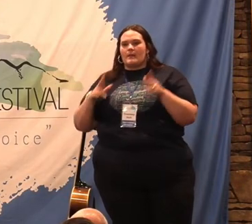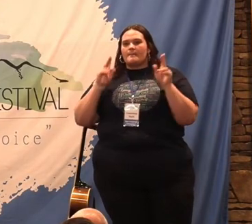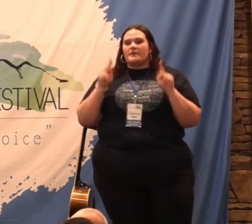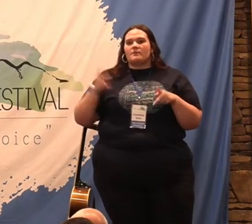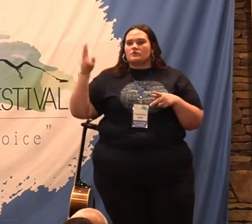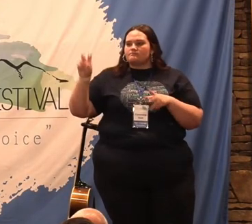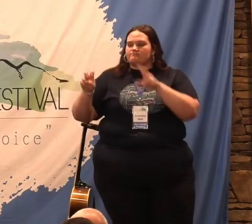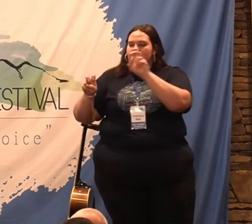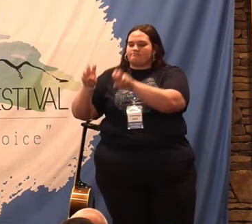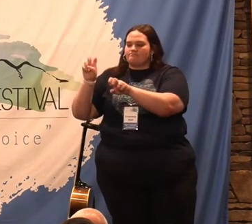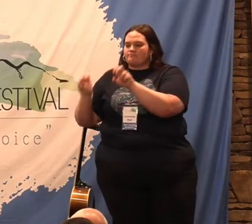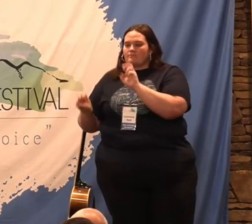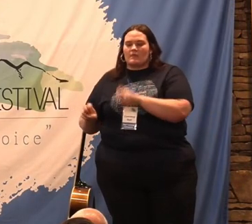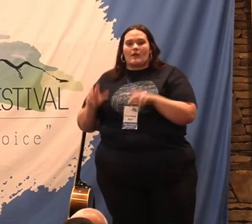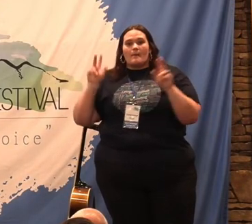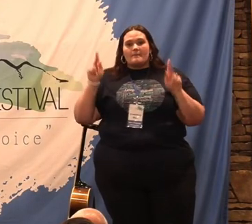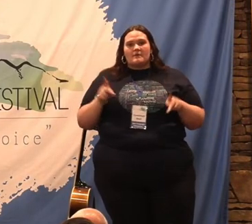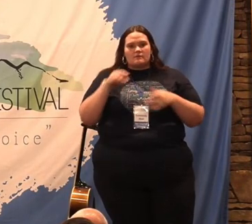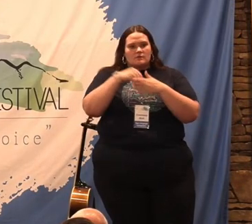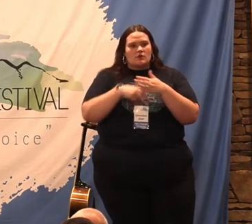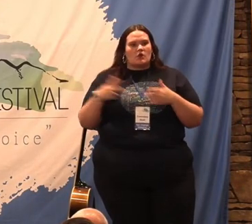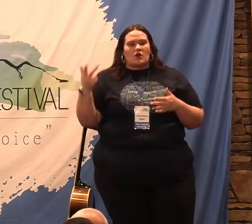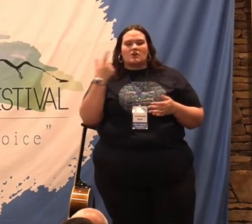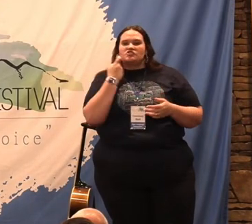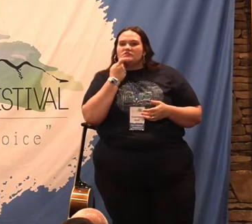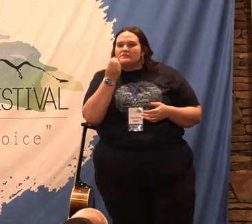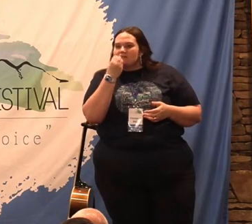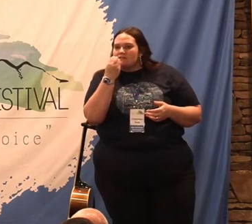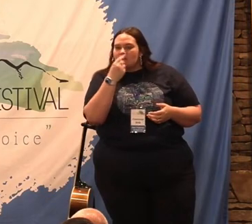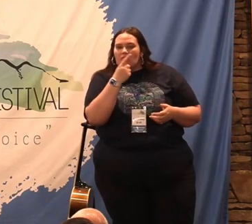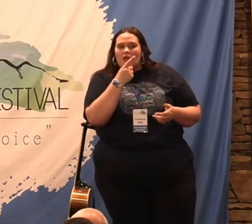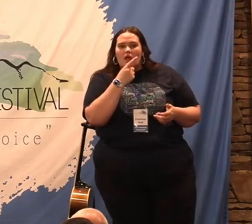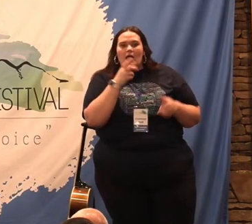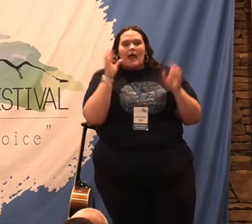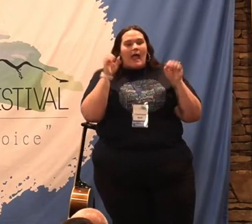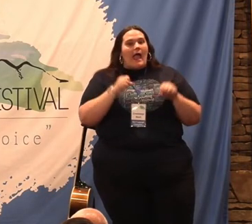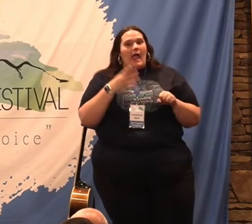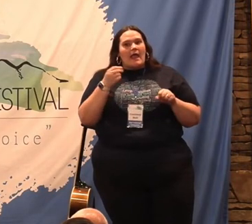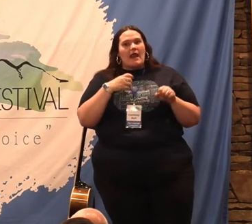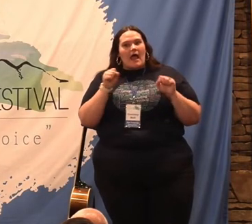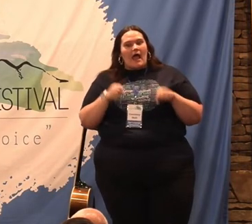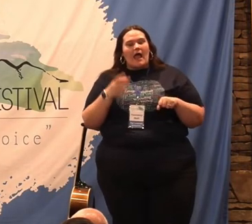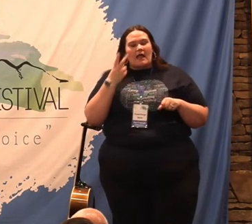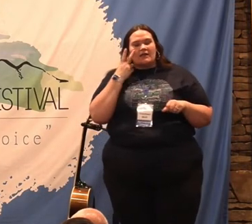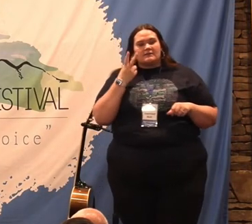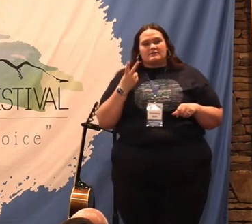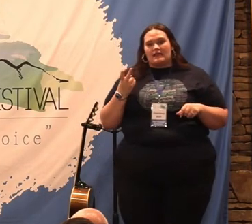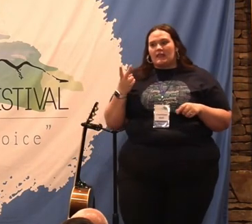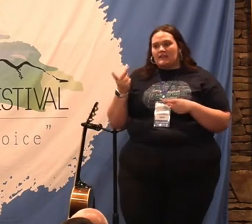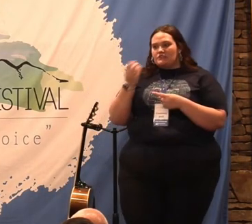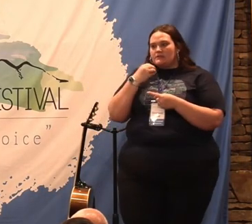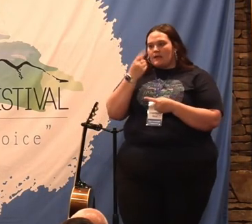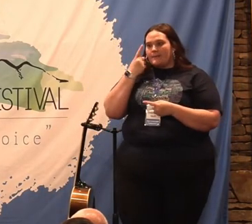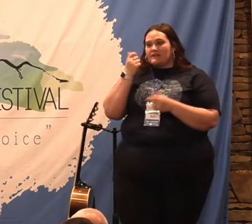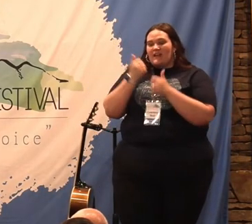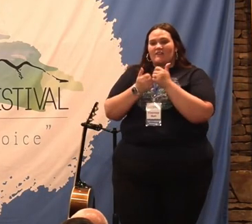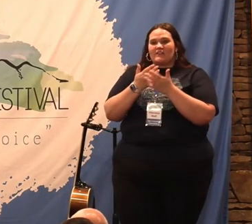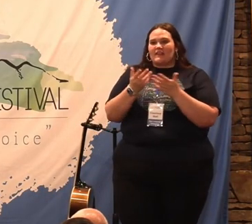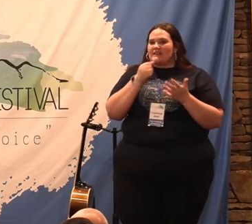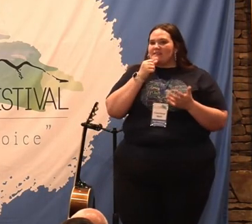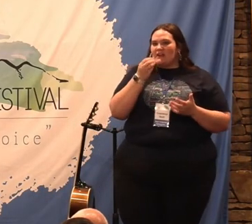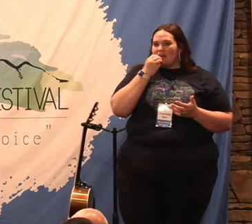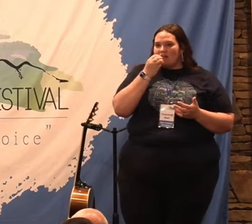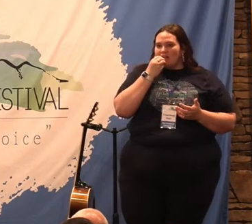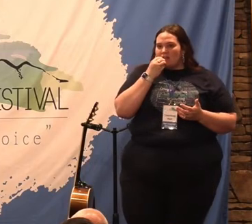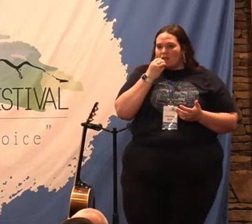And the people in the car, they just had their lunch. And I could tell they just had their lunch, because everything they didn't eat